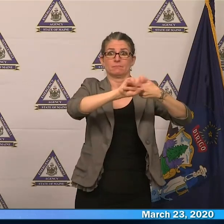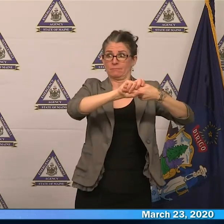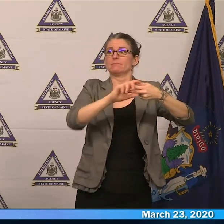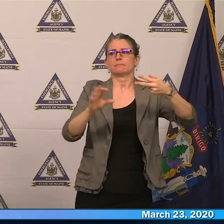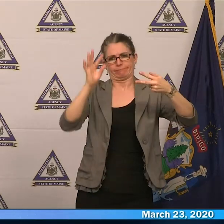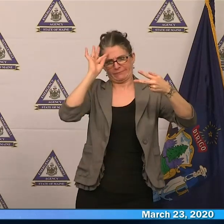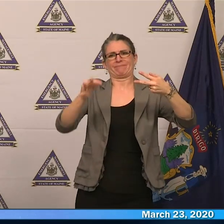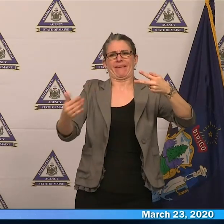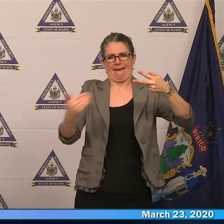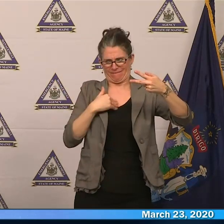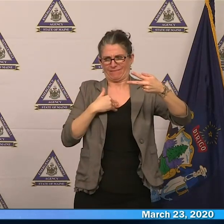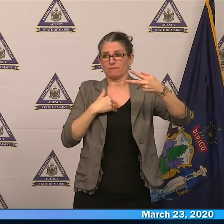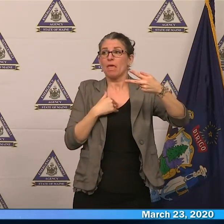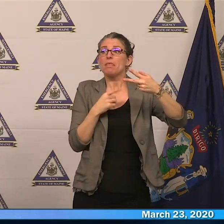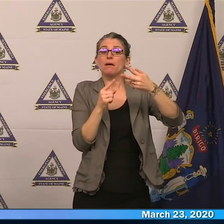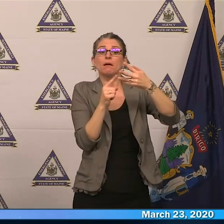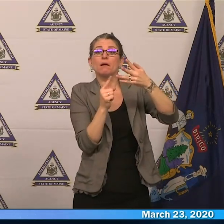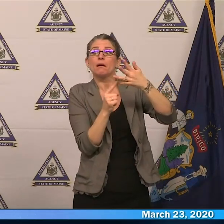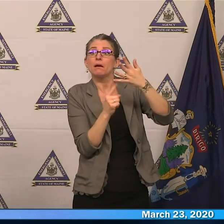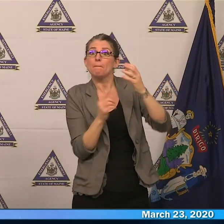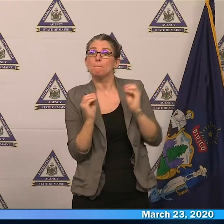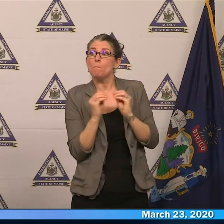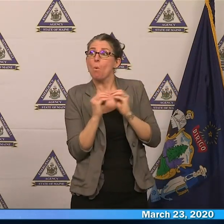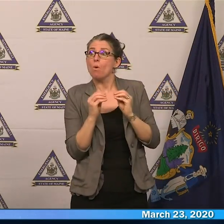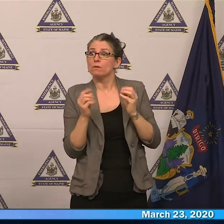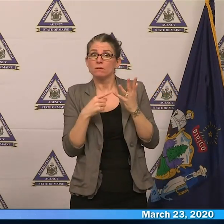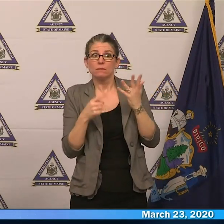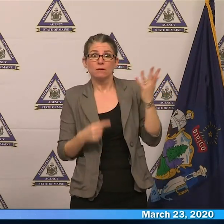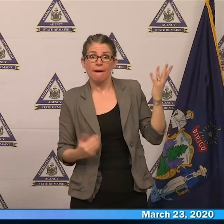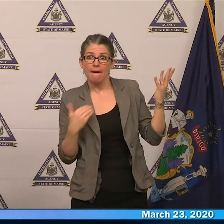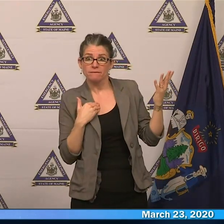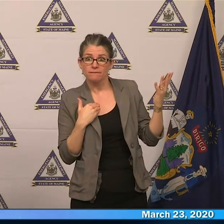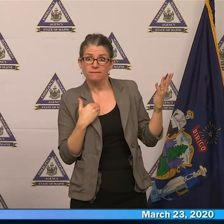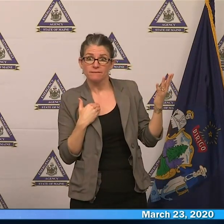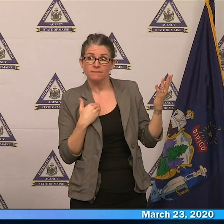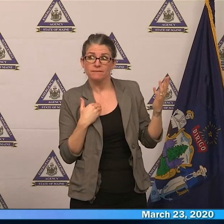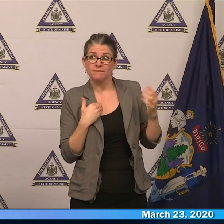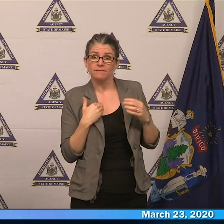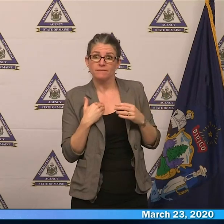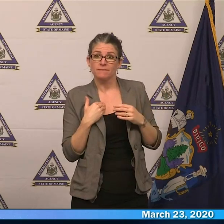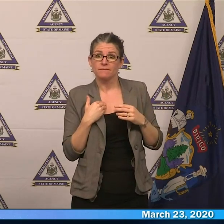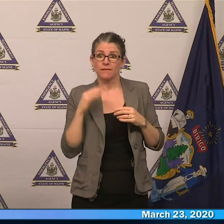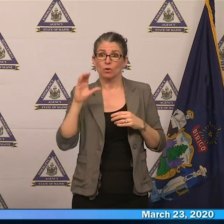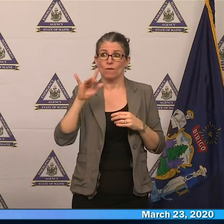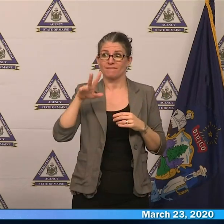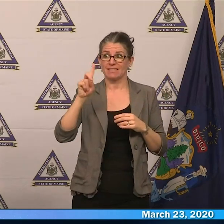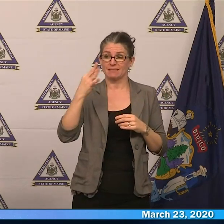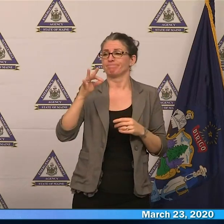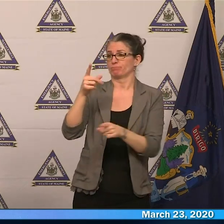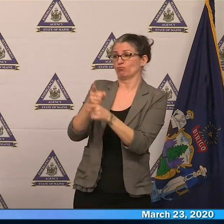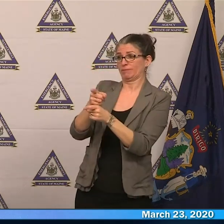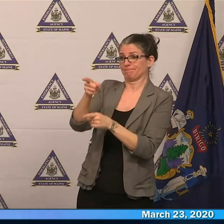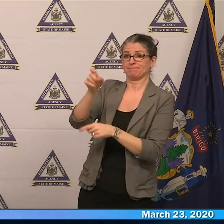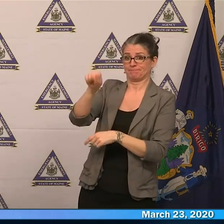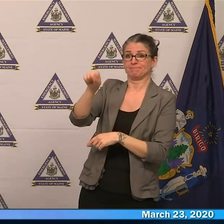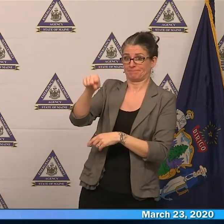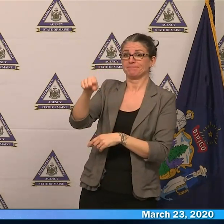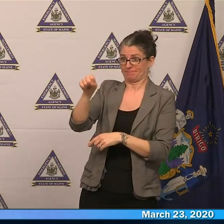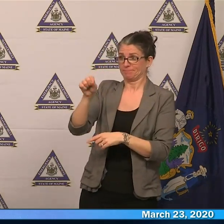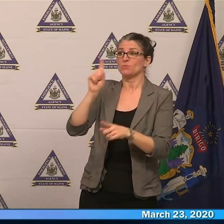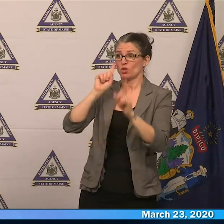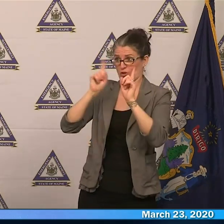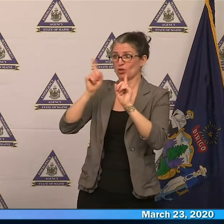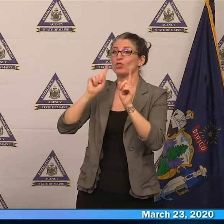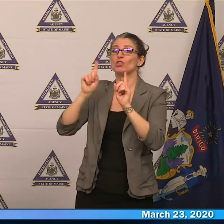the initial ways in which people might have or be detected as having it? And you're right, there have been some interesting papers that have come